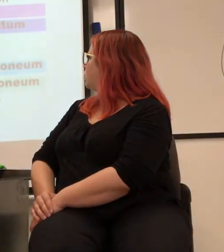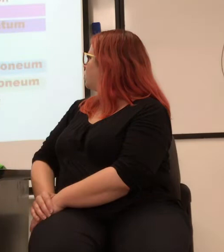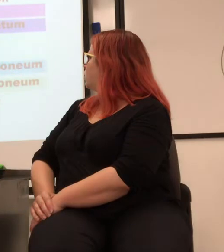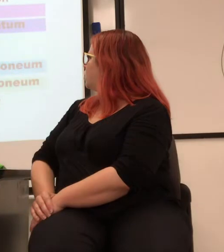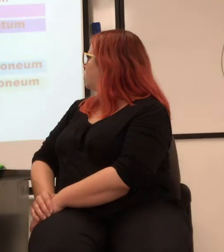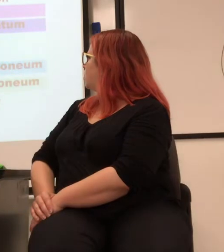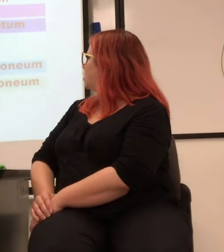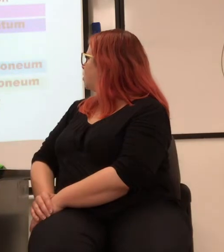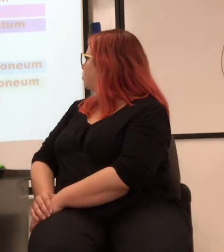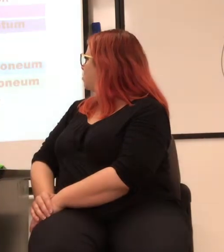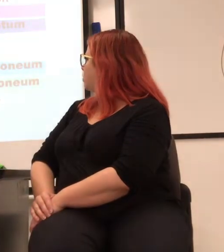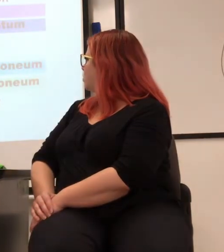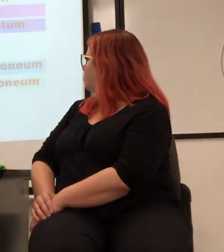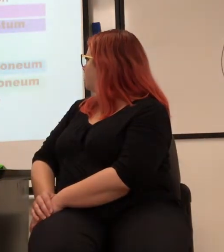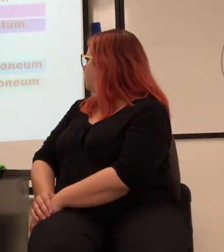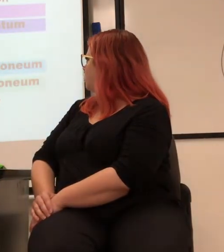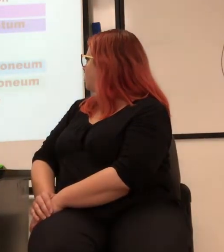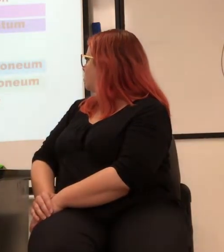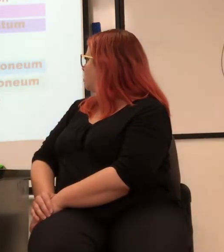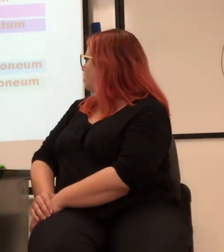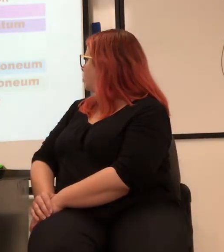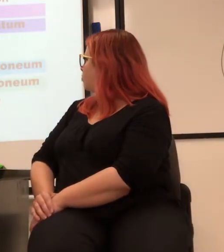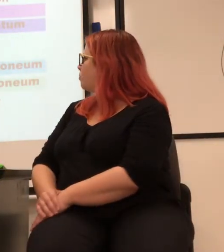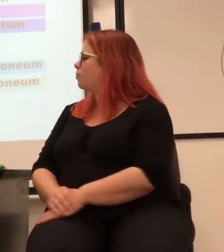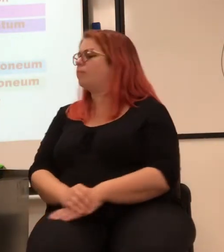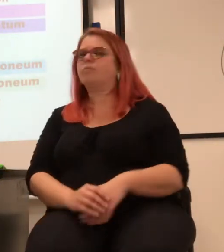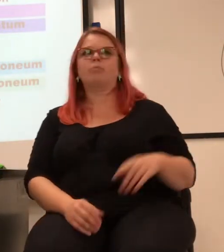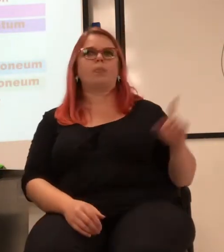Here's your torso.